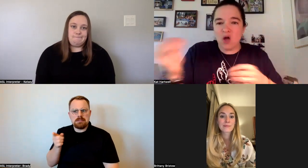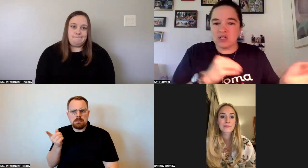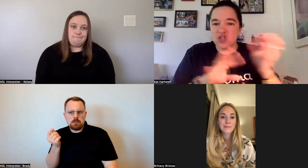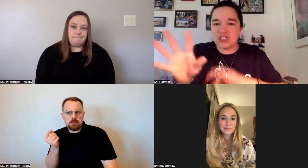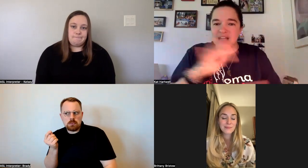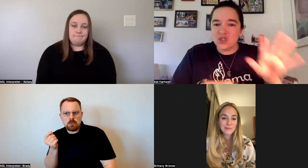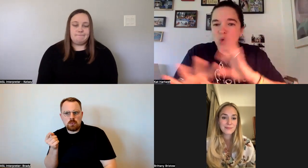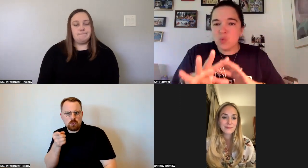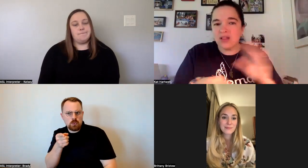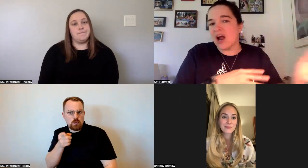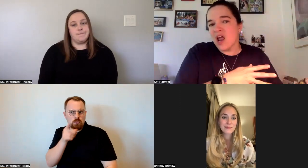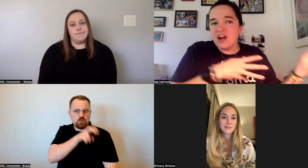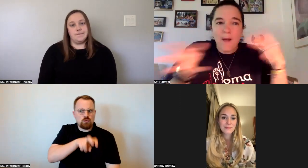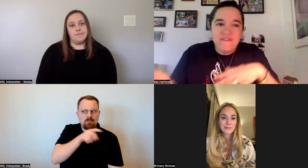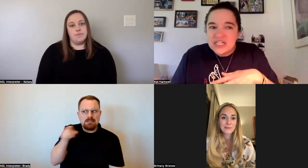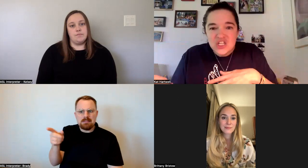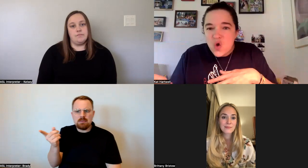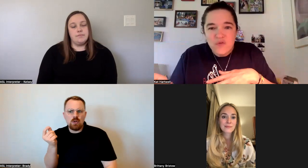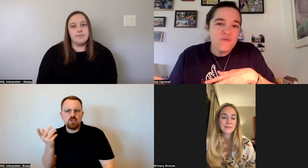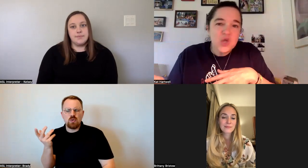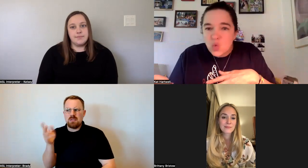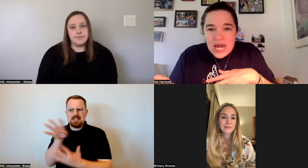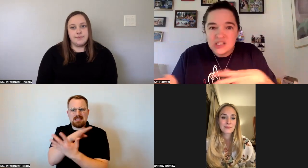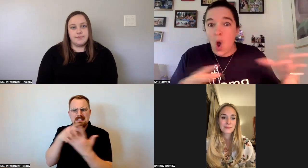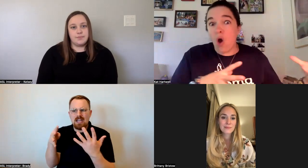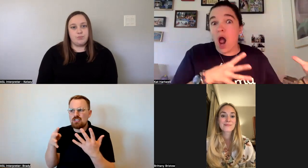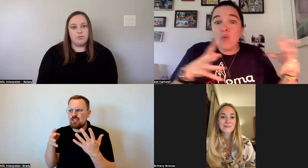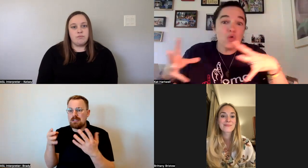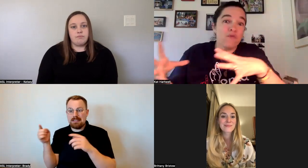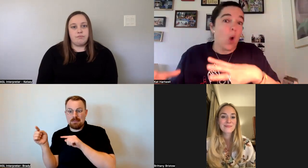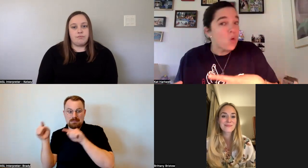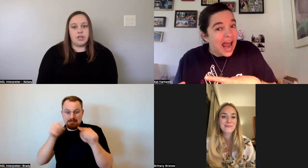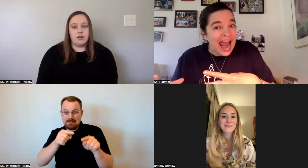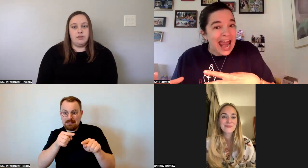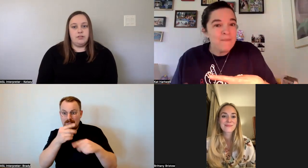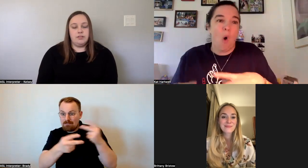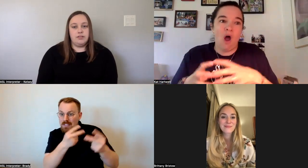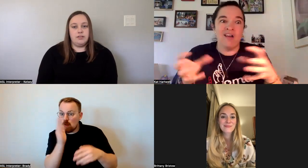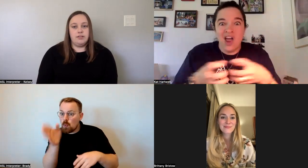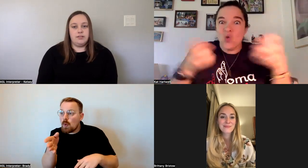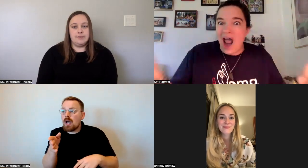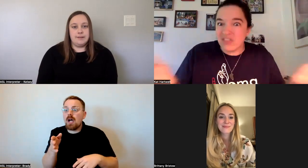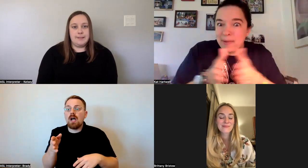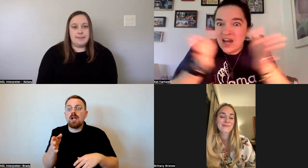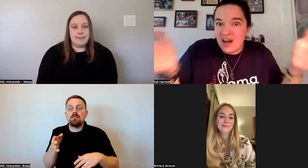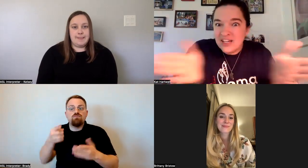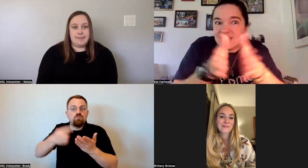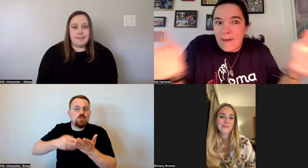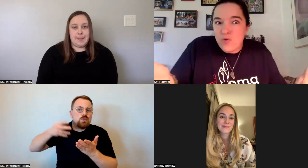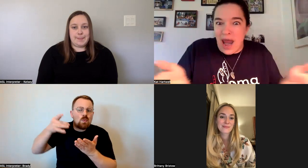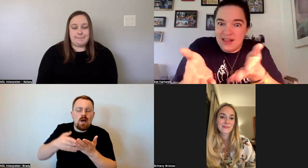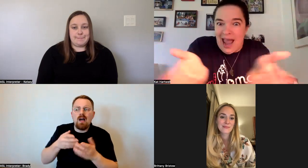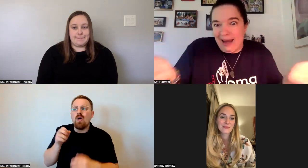and then how does your schedule work? Like come and visit you for a few weeks, or come with you for the whole time, or you have to